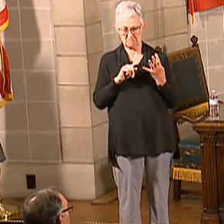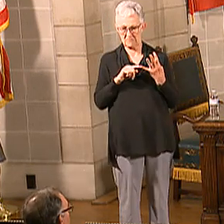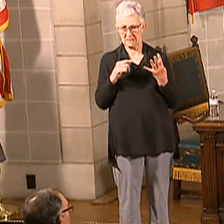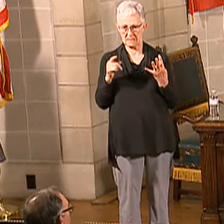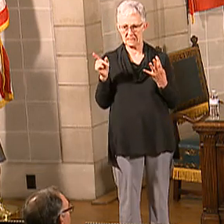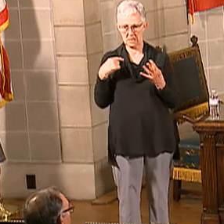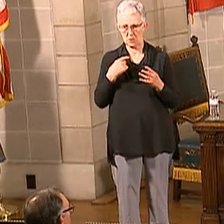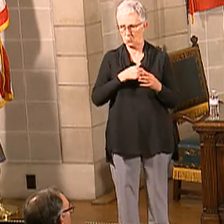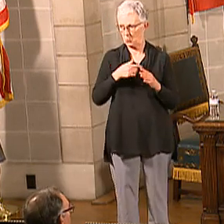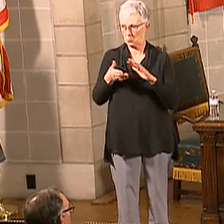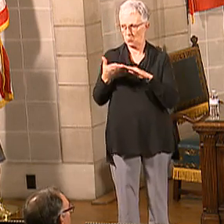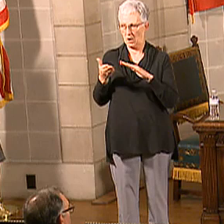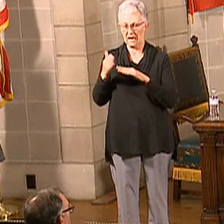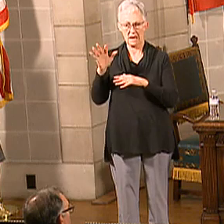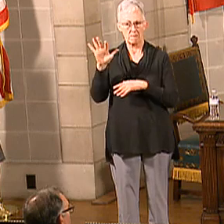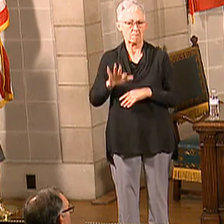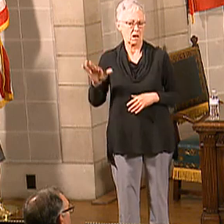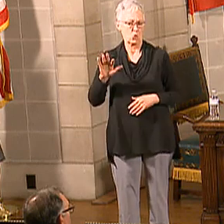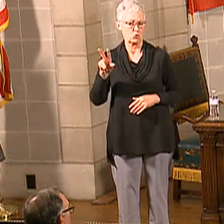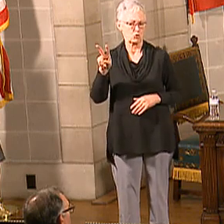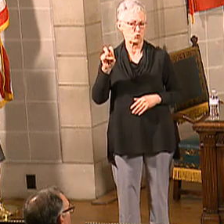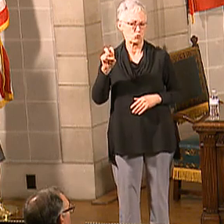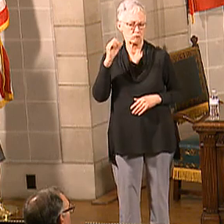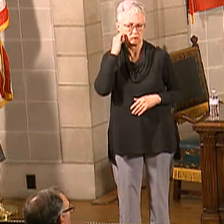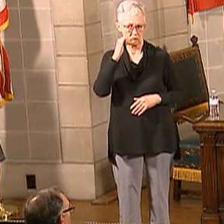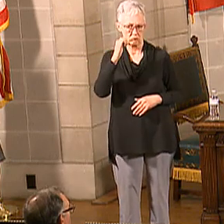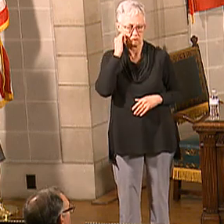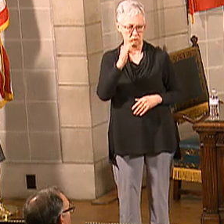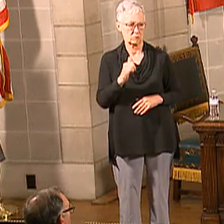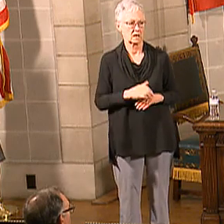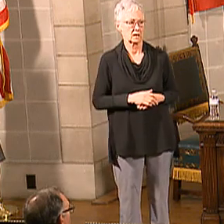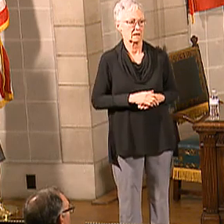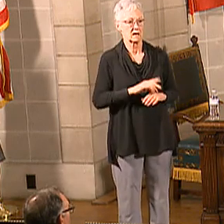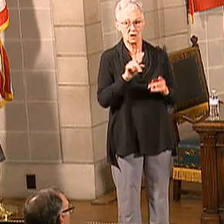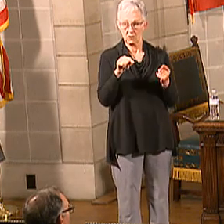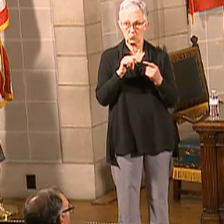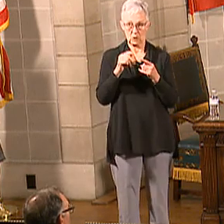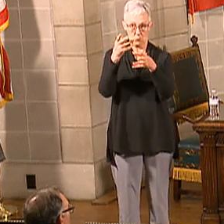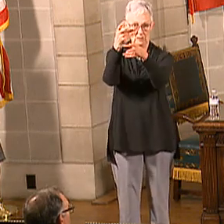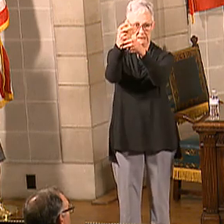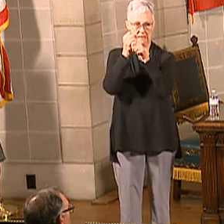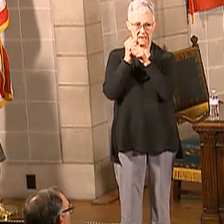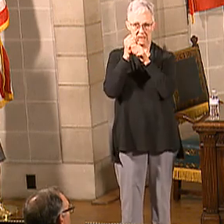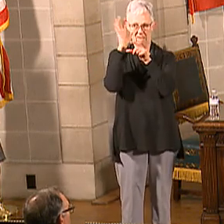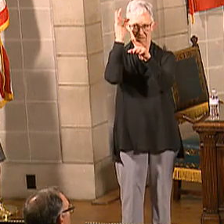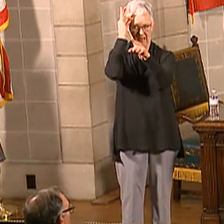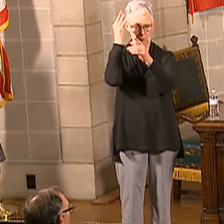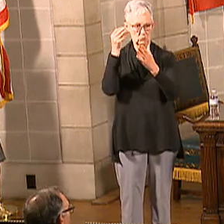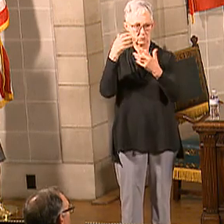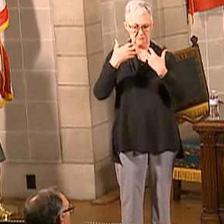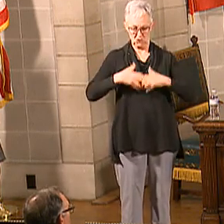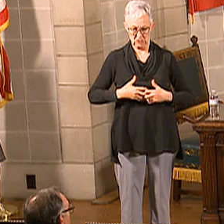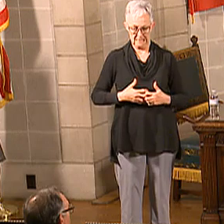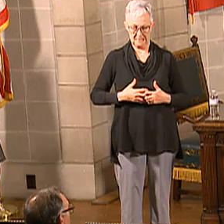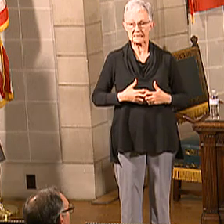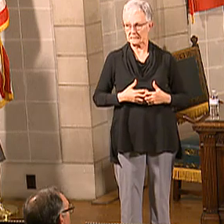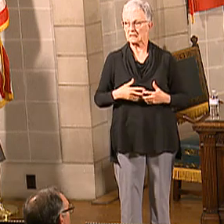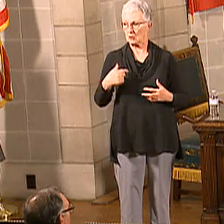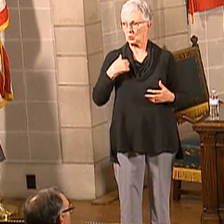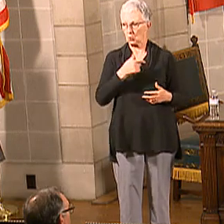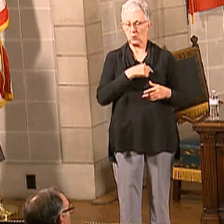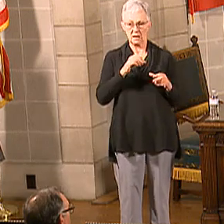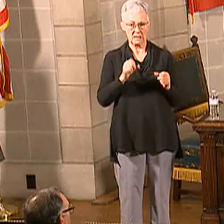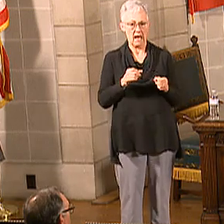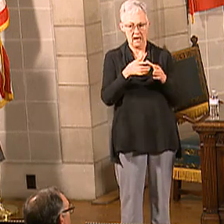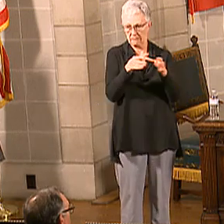that's how it roughly breaks out. When we get some of the federal help with some of the federal machines, we can certainly start breaking that out. But as I said, we don't even have a